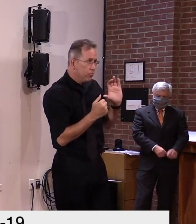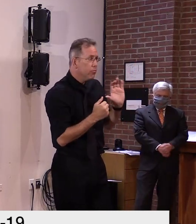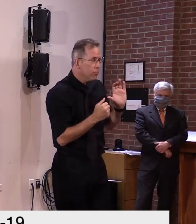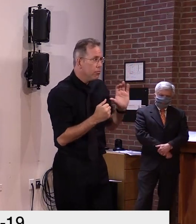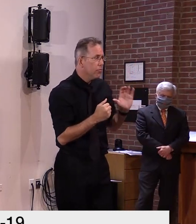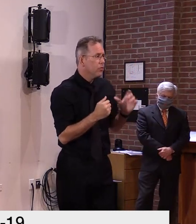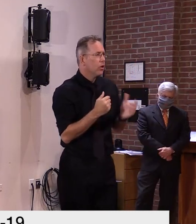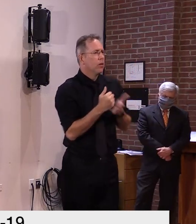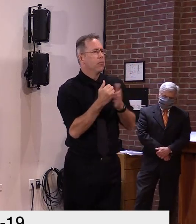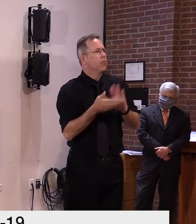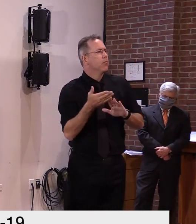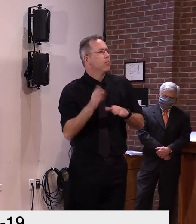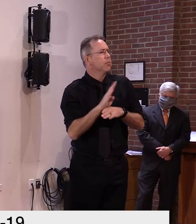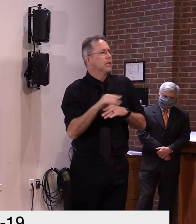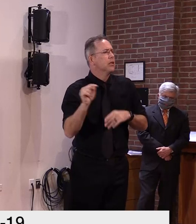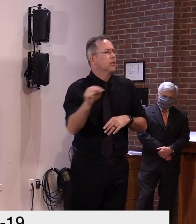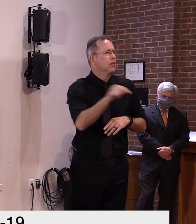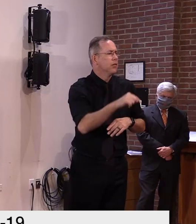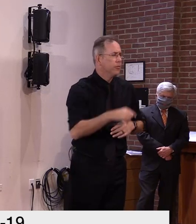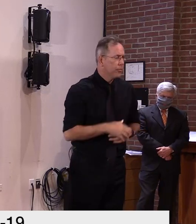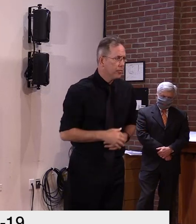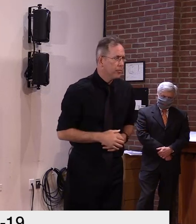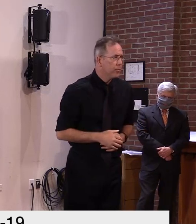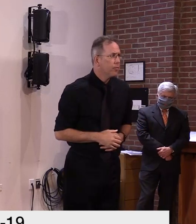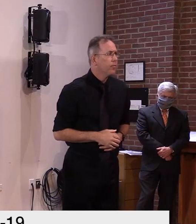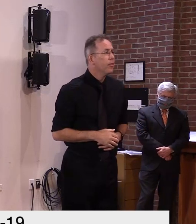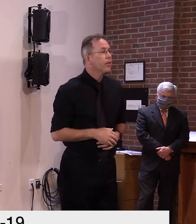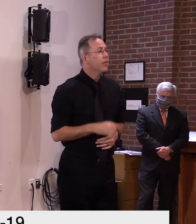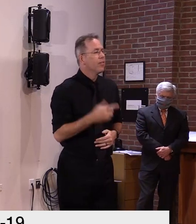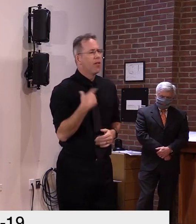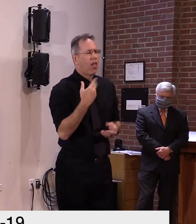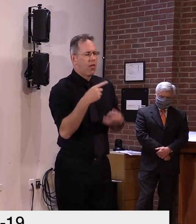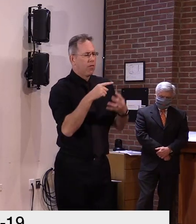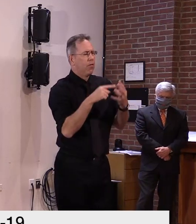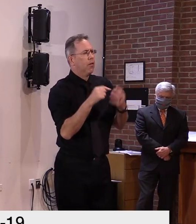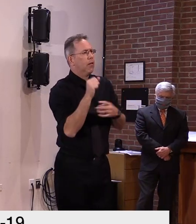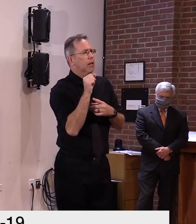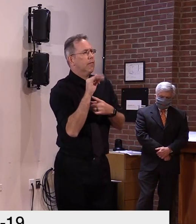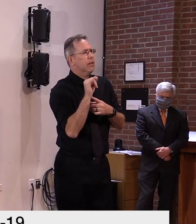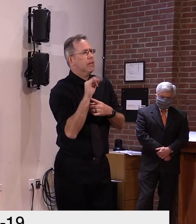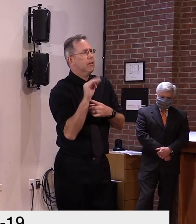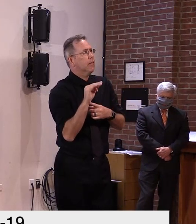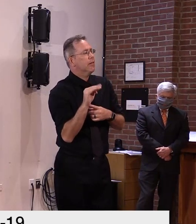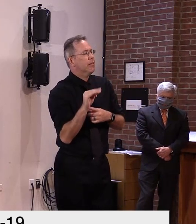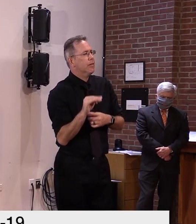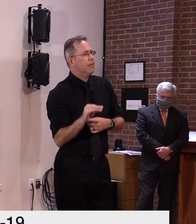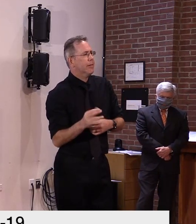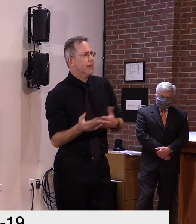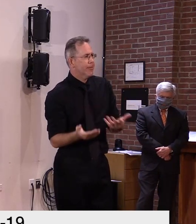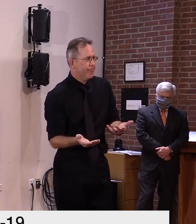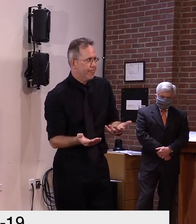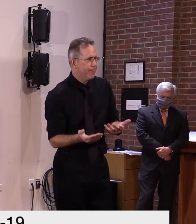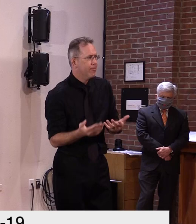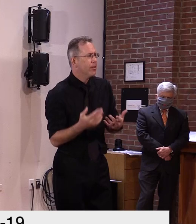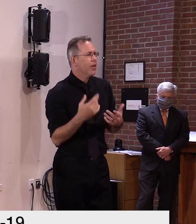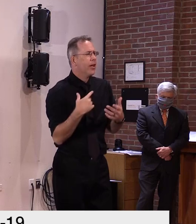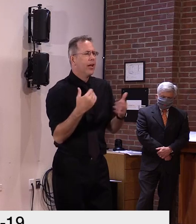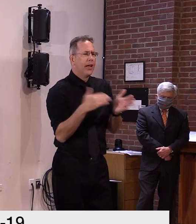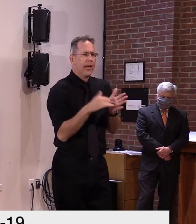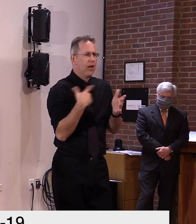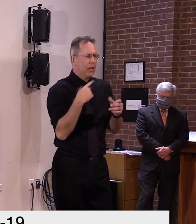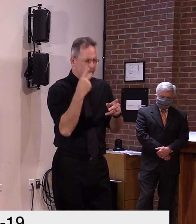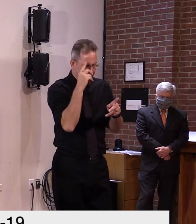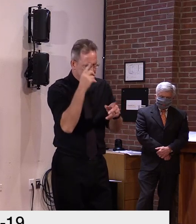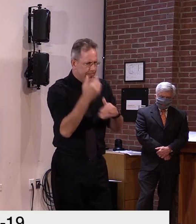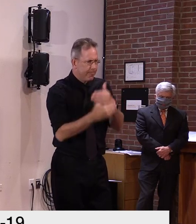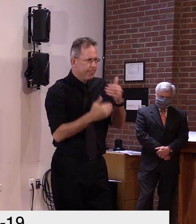again, a lot of there's a lot of potential, but we'll continue to work, move forward. We'll build a budget that